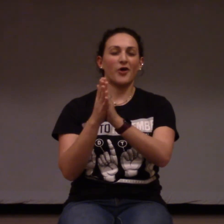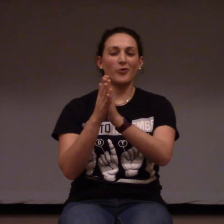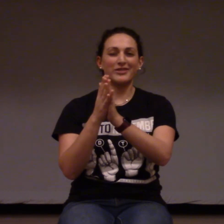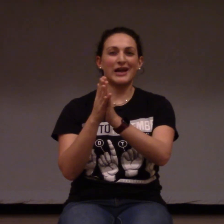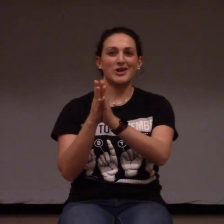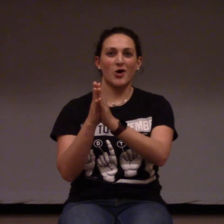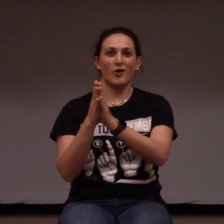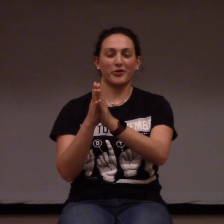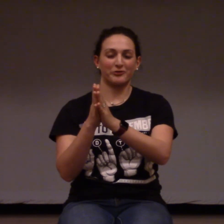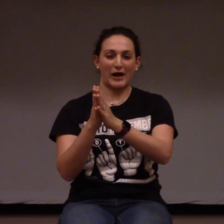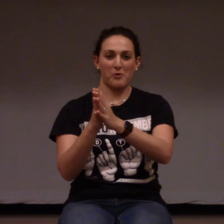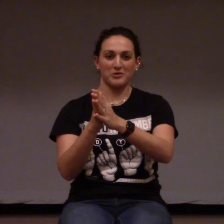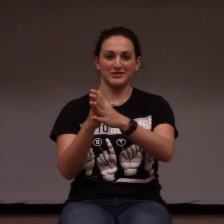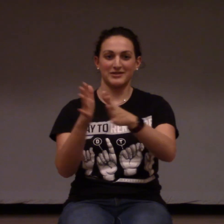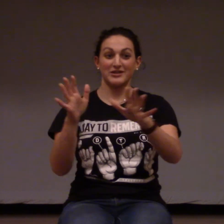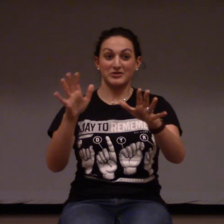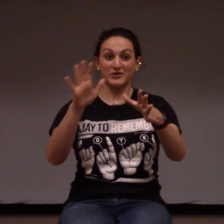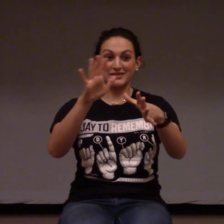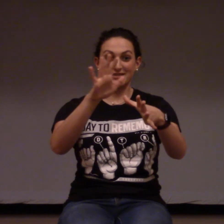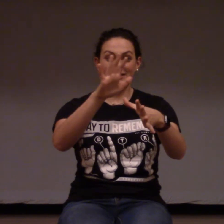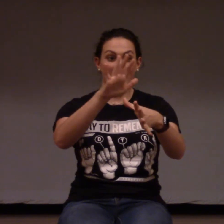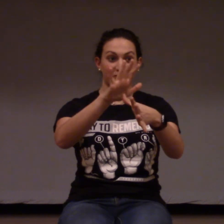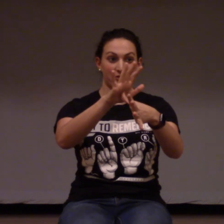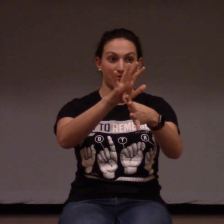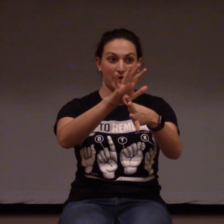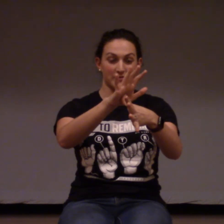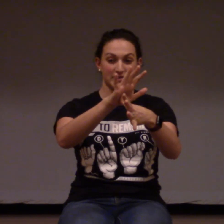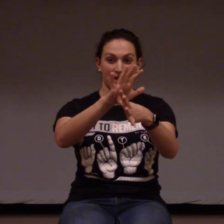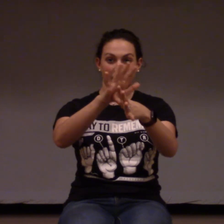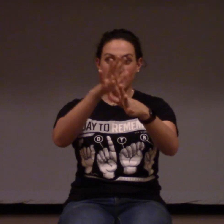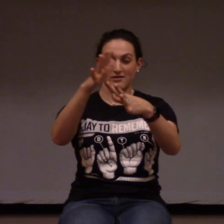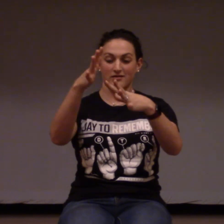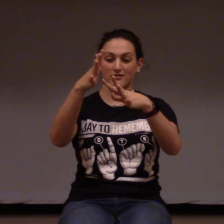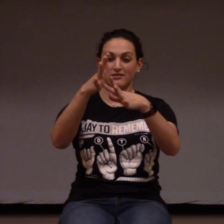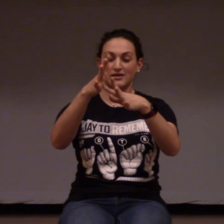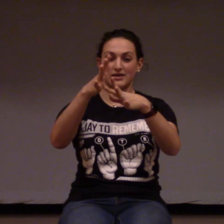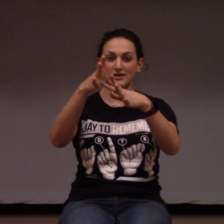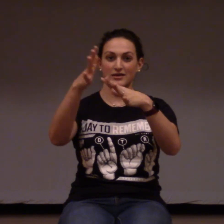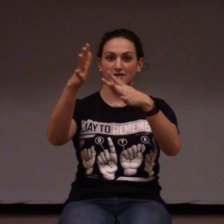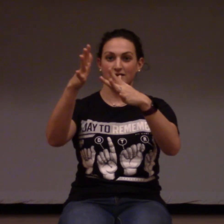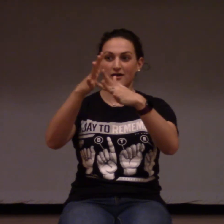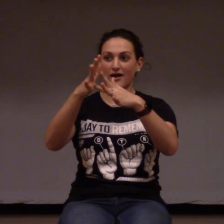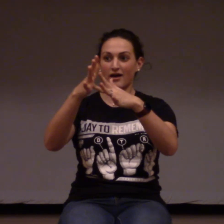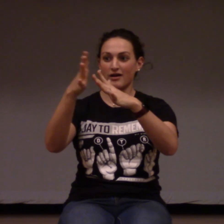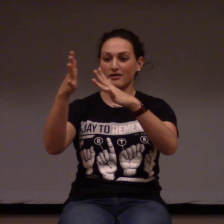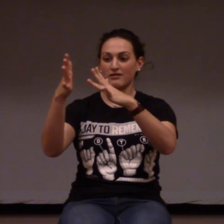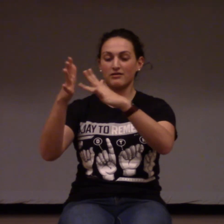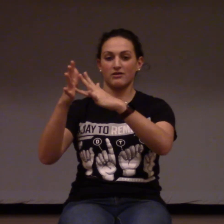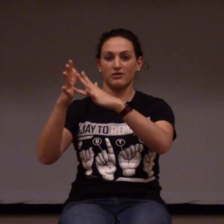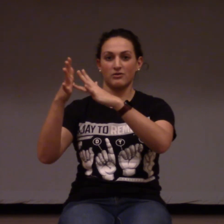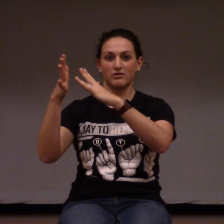thing I know are their vowels. So this is the sign for their vowels. A, E, I, O,